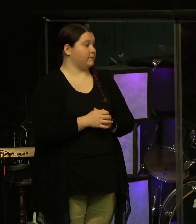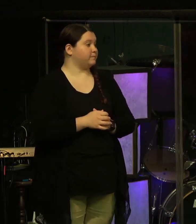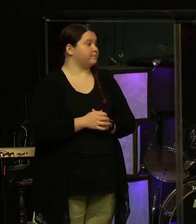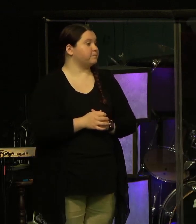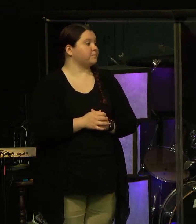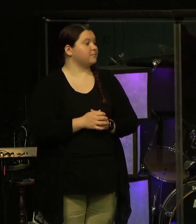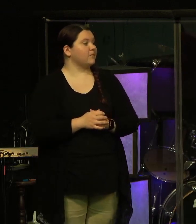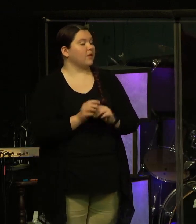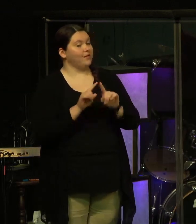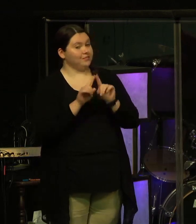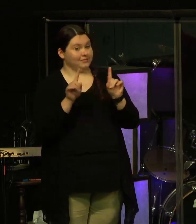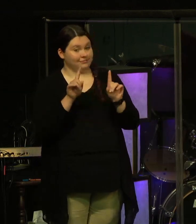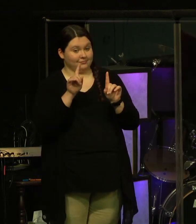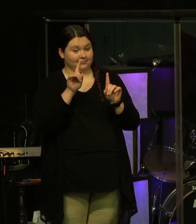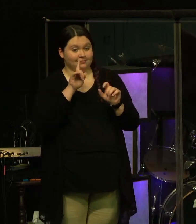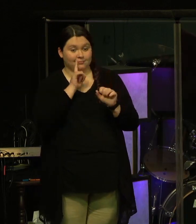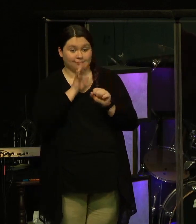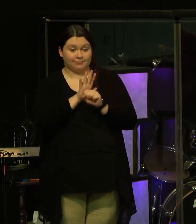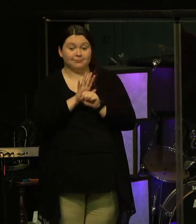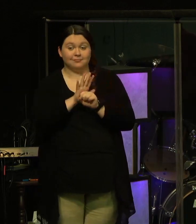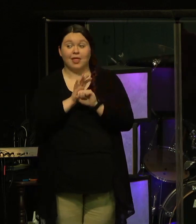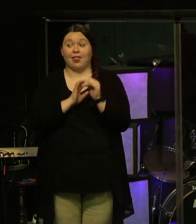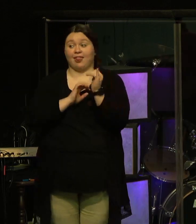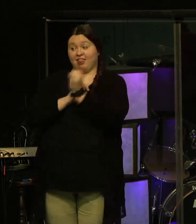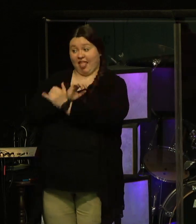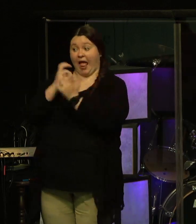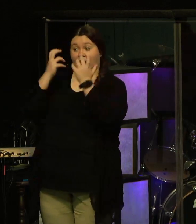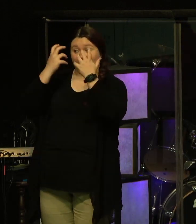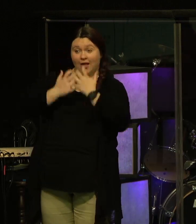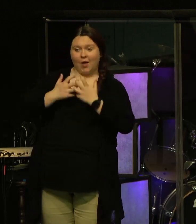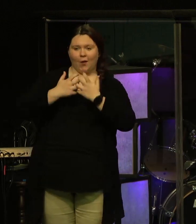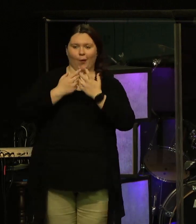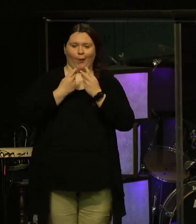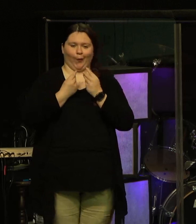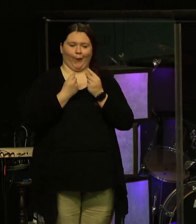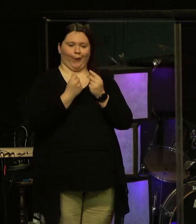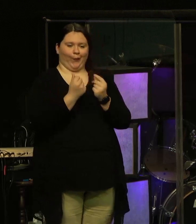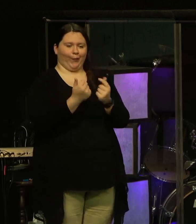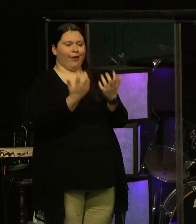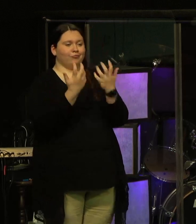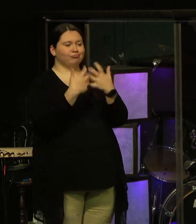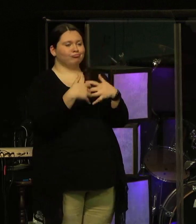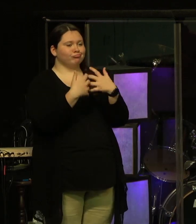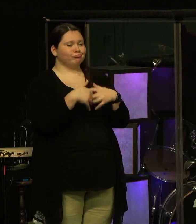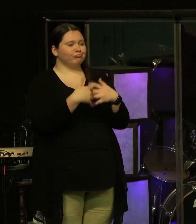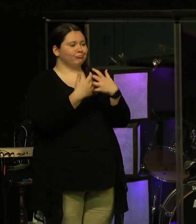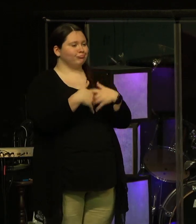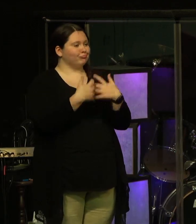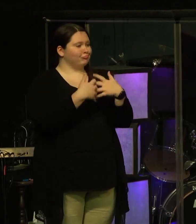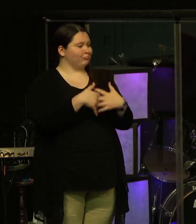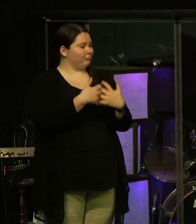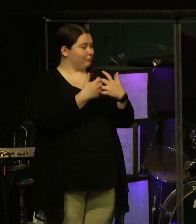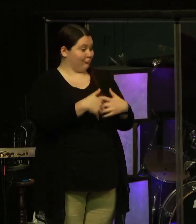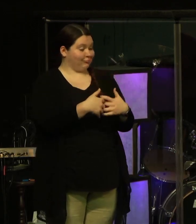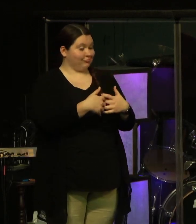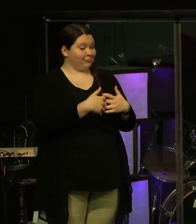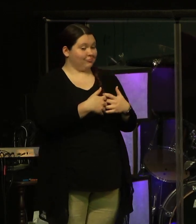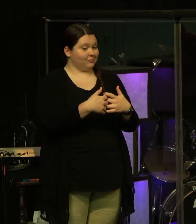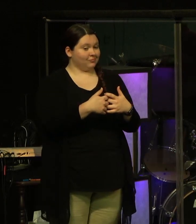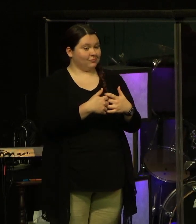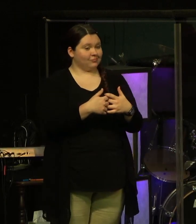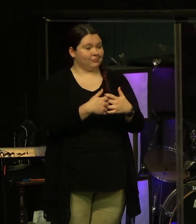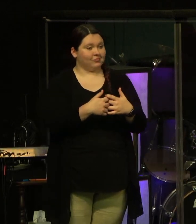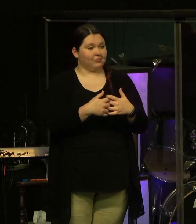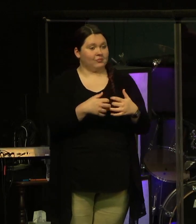But I can assure you that thing runs, it's smooth. In fact, if you listen to a motor,